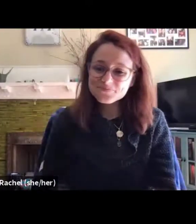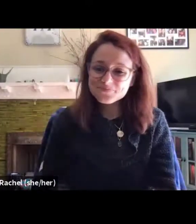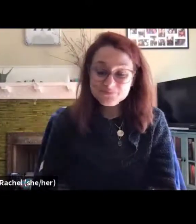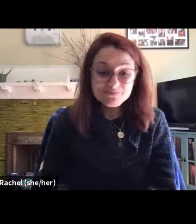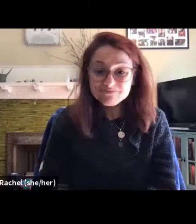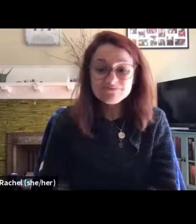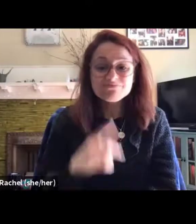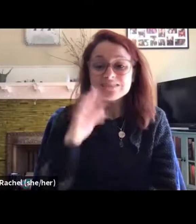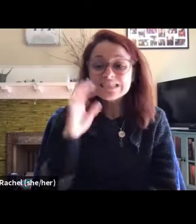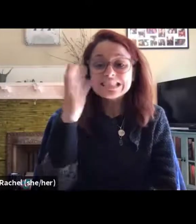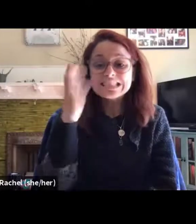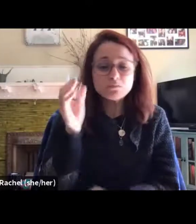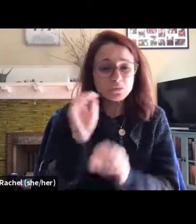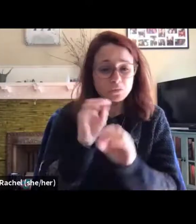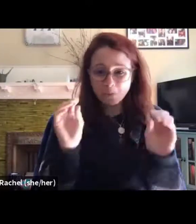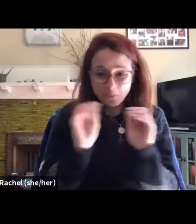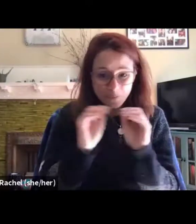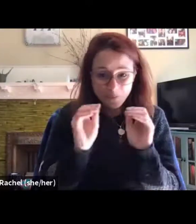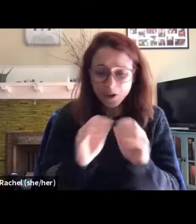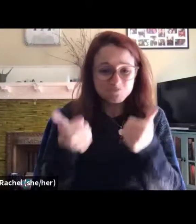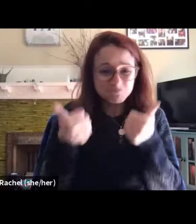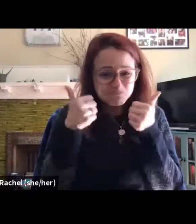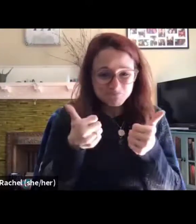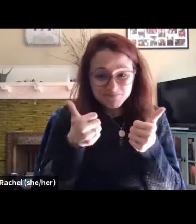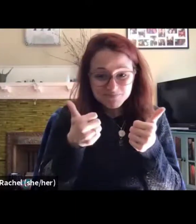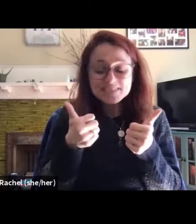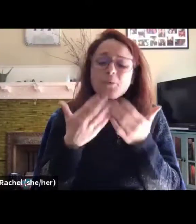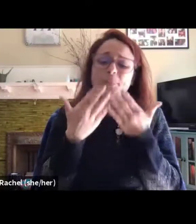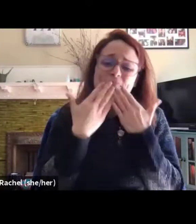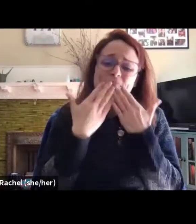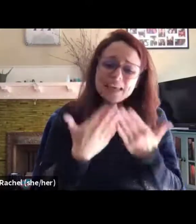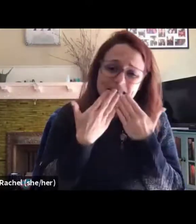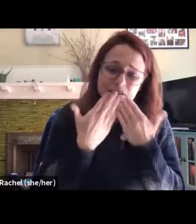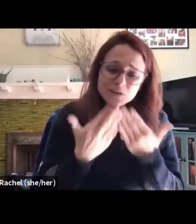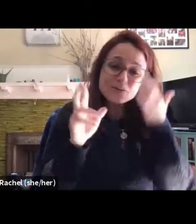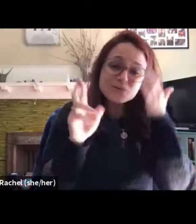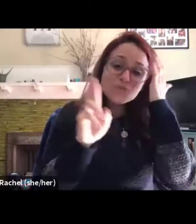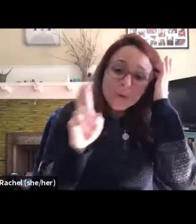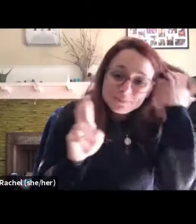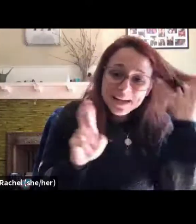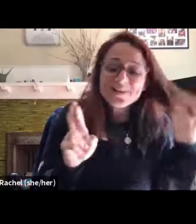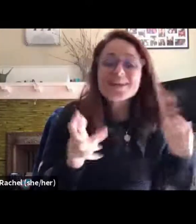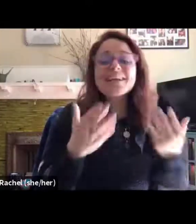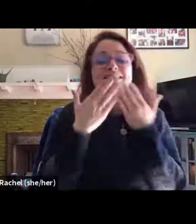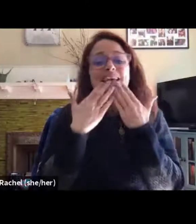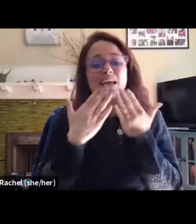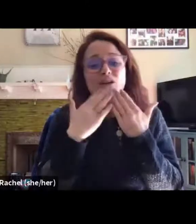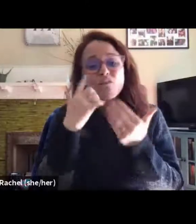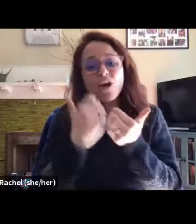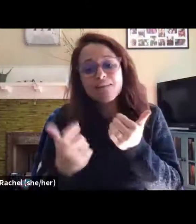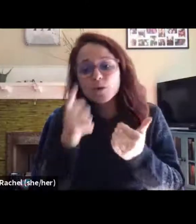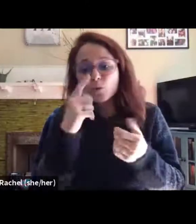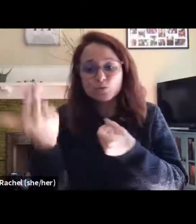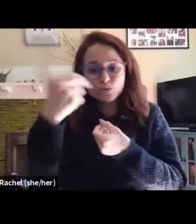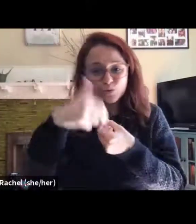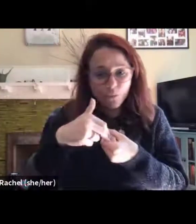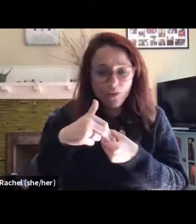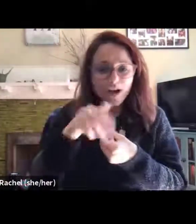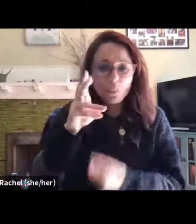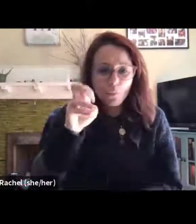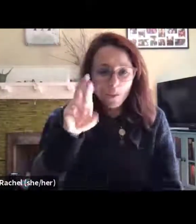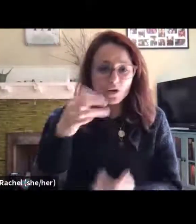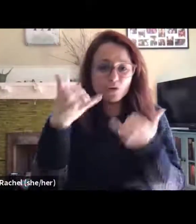Looks like we're clear. So I want to thank everybody for attending. And you had